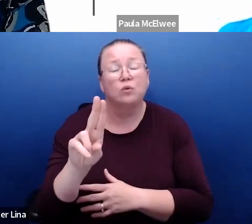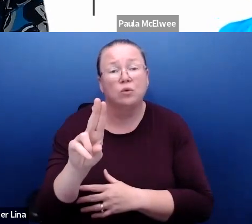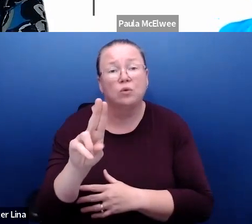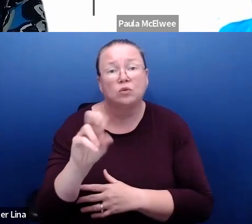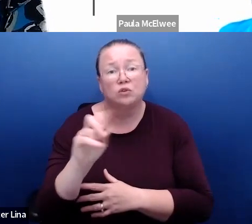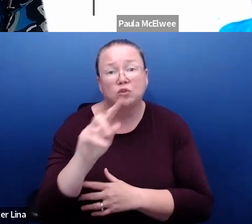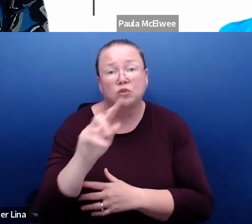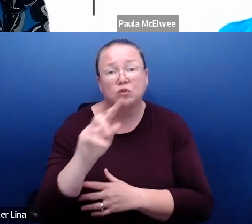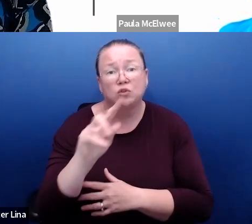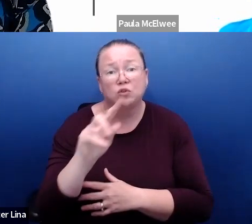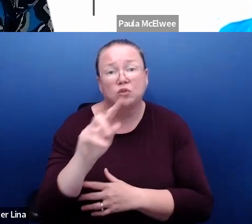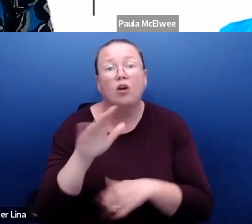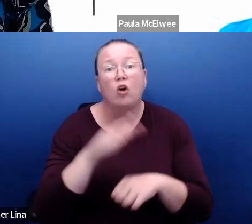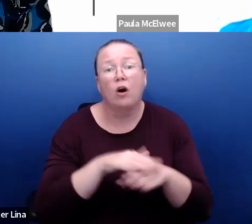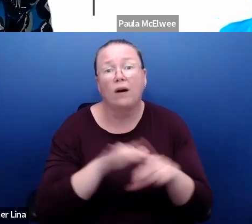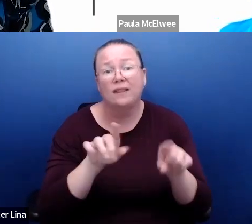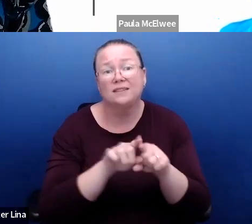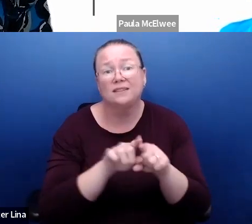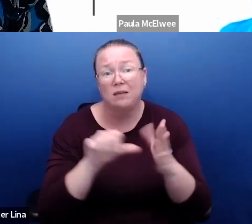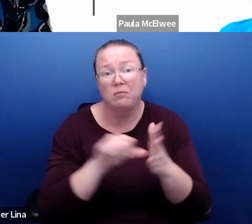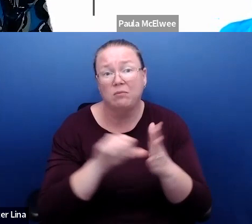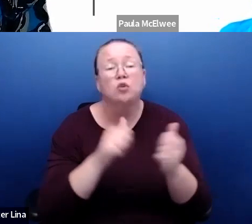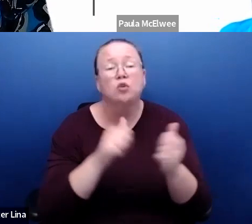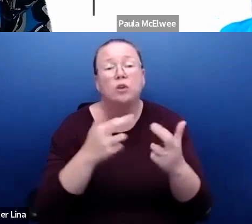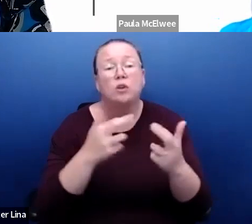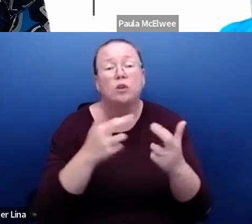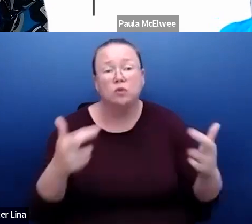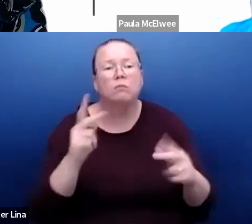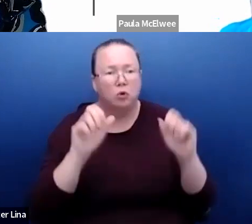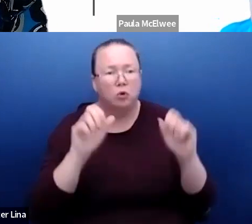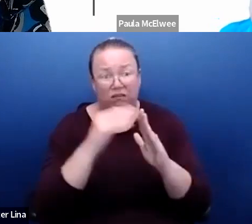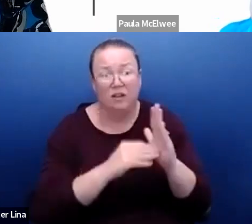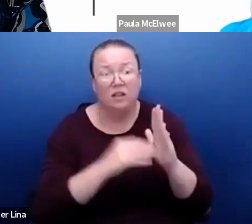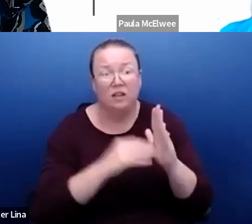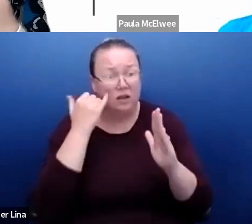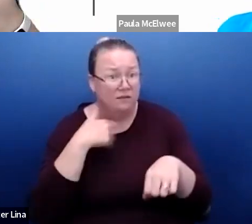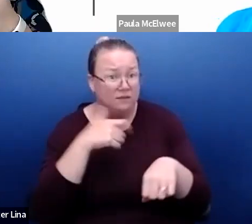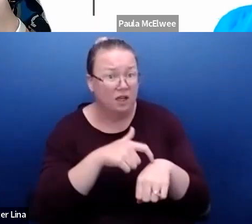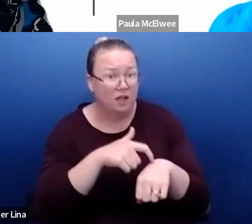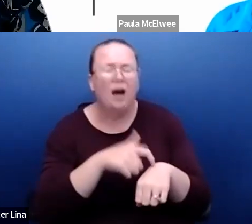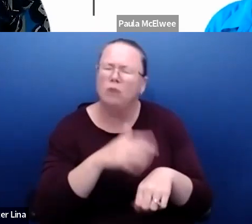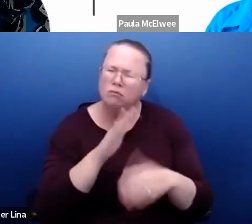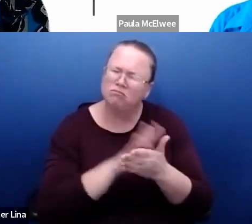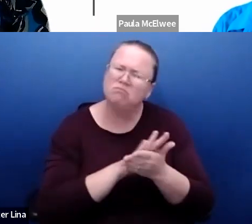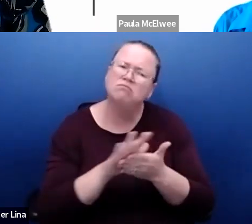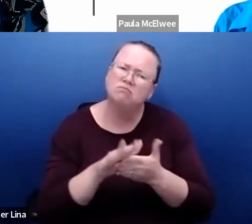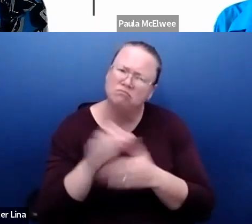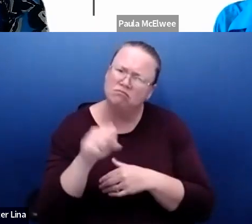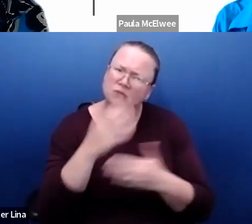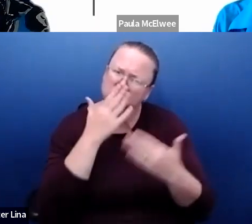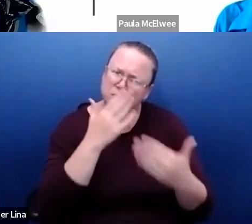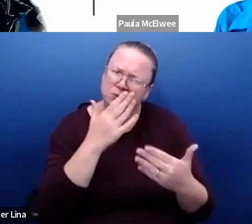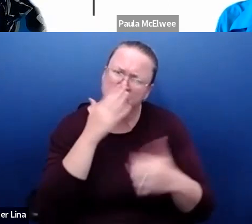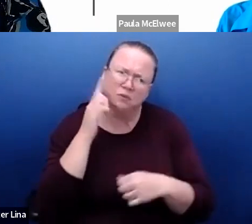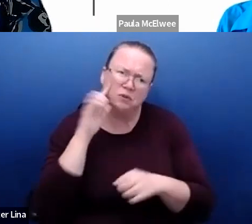survey on the same page where all the resources are, and so people can fill that out if they have time. So That you would can be also very look at that. nice. Thank you Okay. for